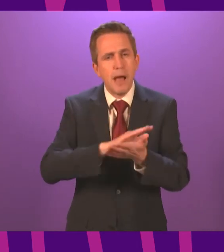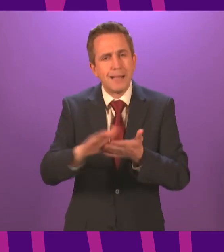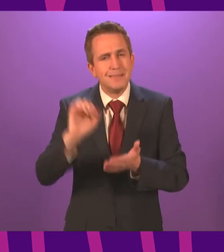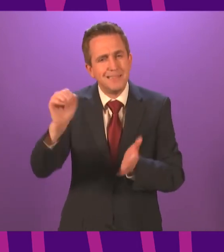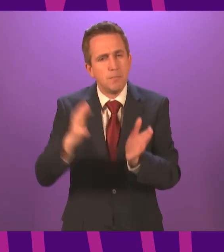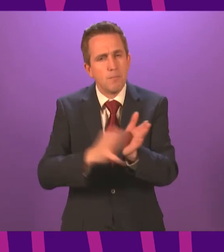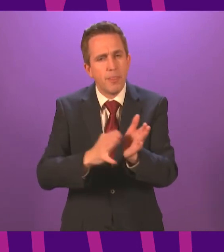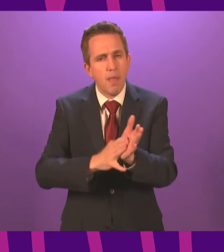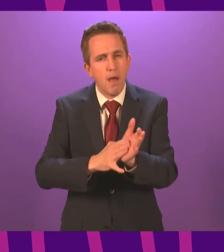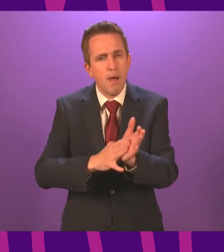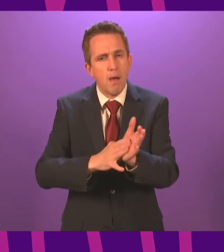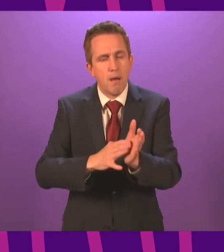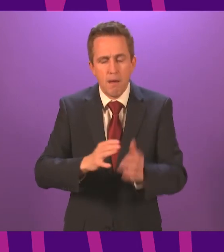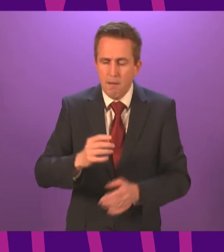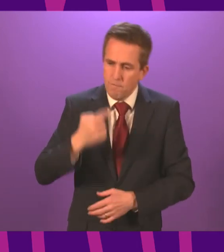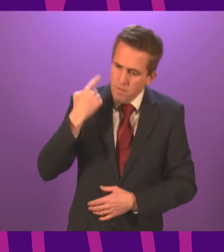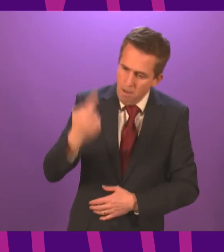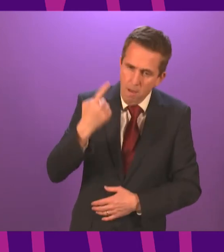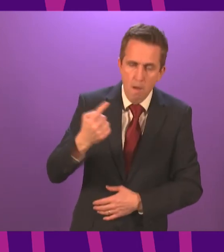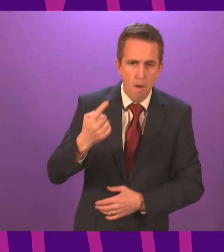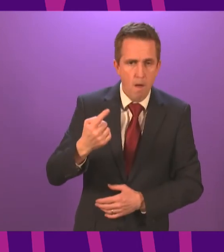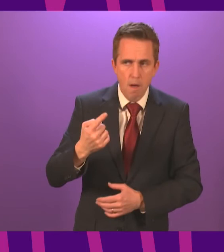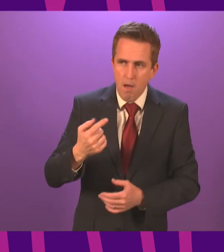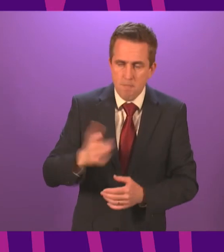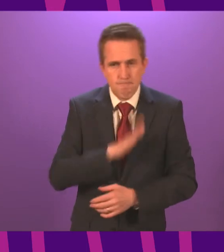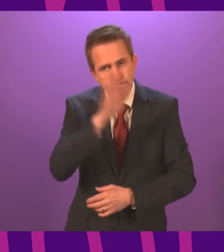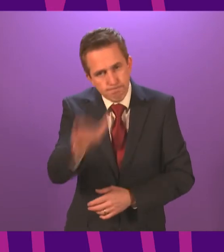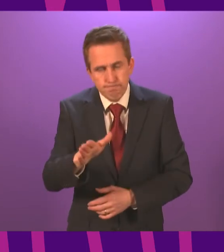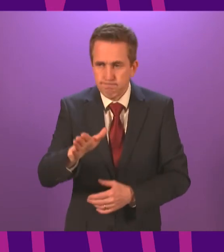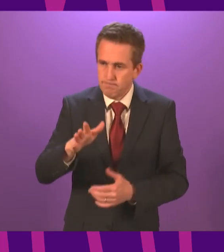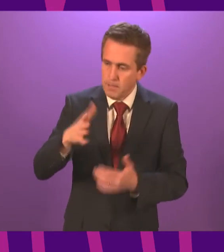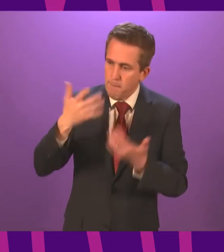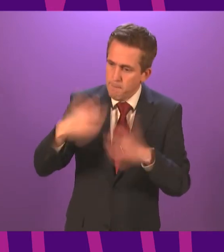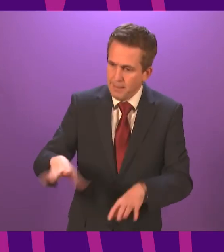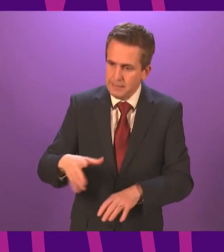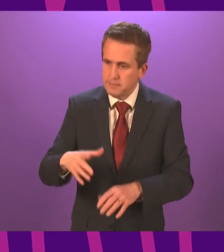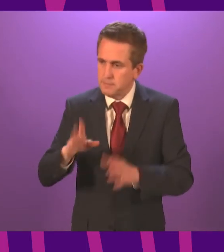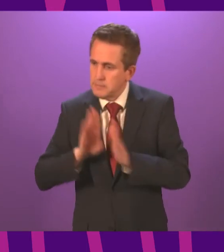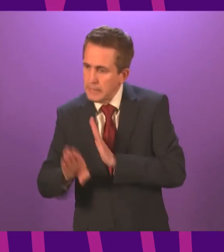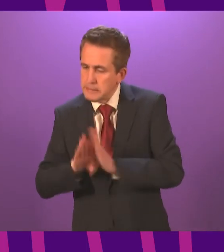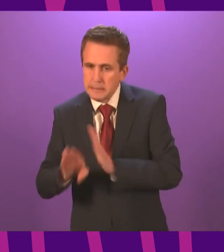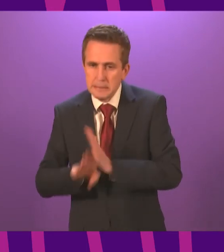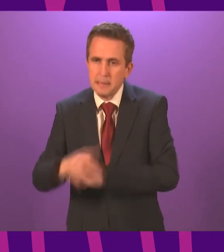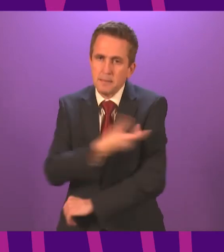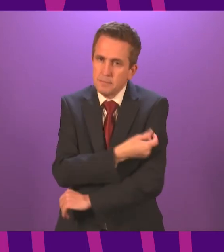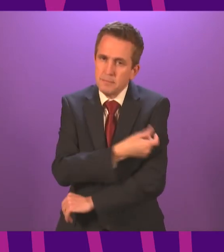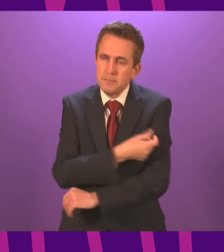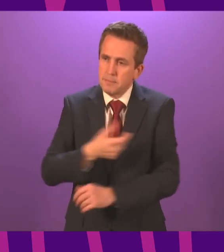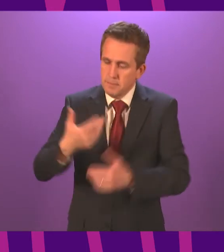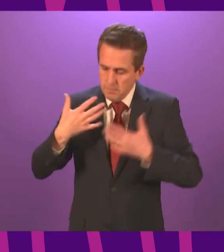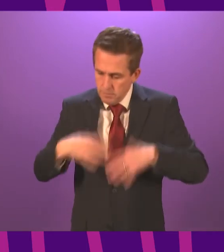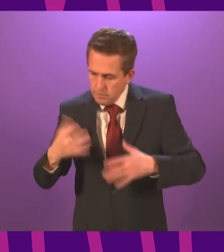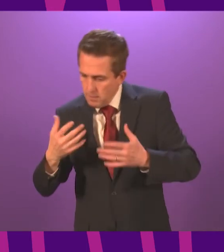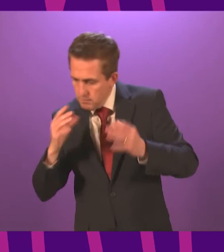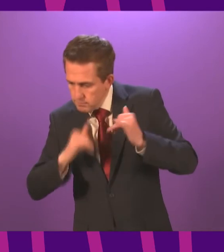mother for her selflessness in contributing to the type of clinical trials that will end this pandemic,